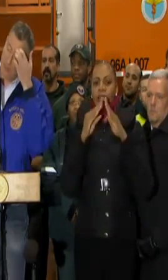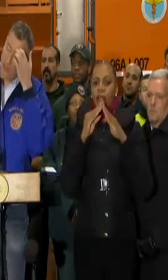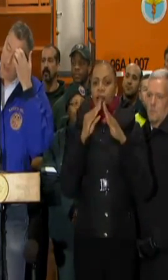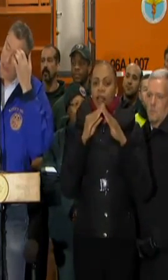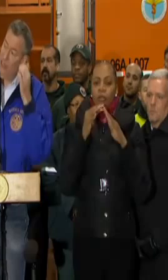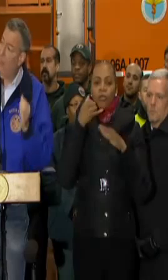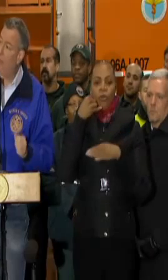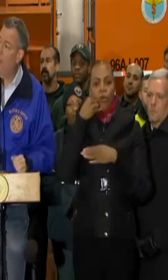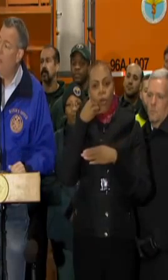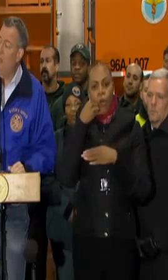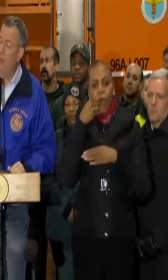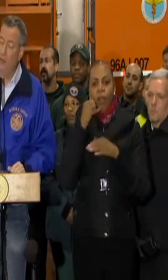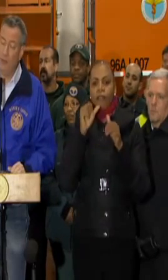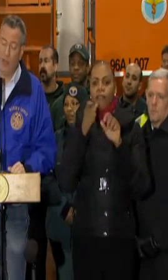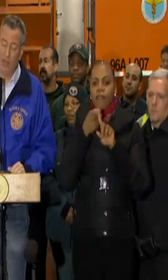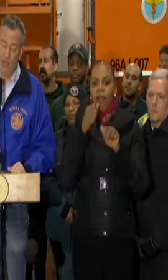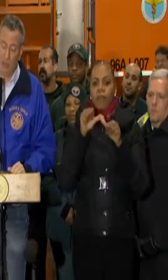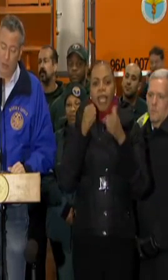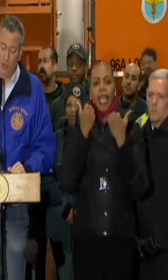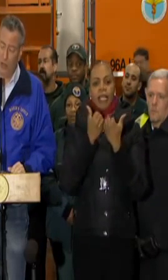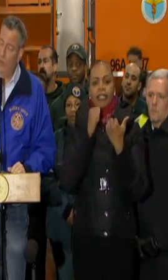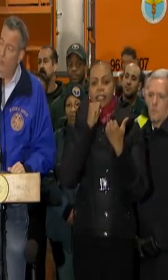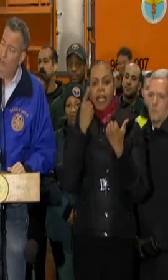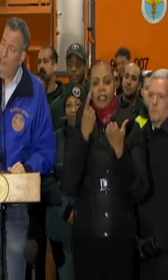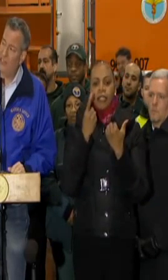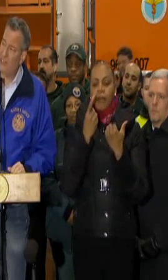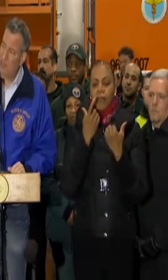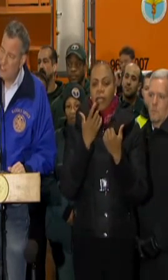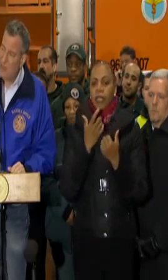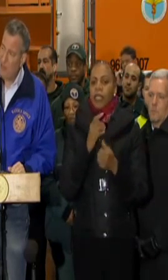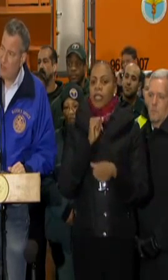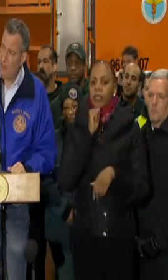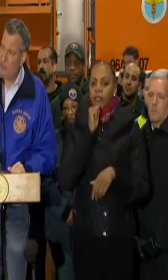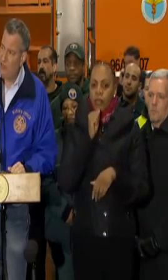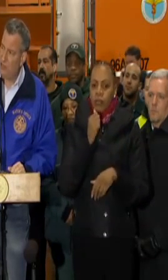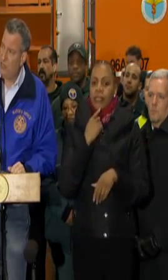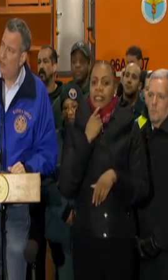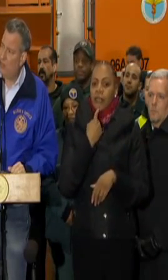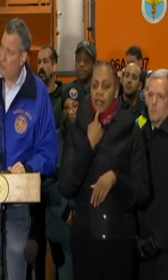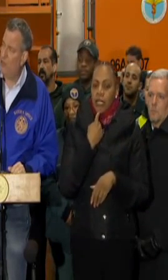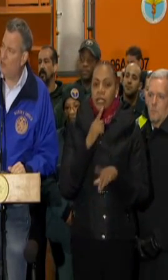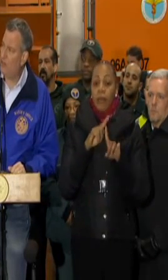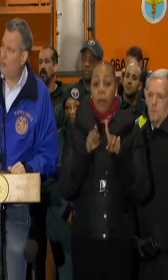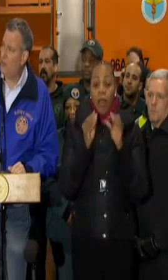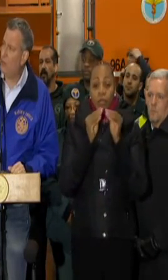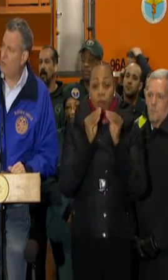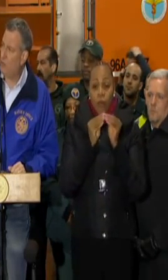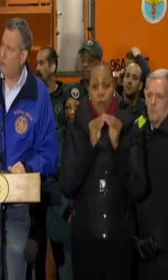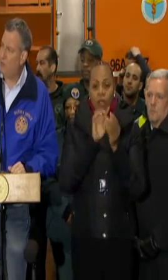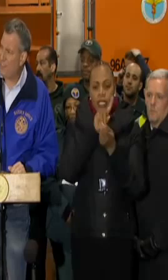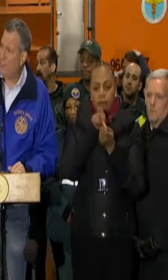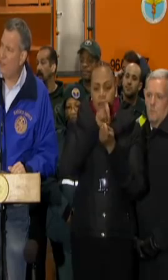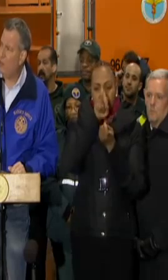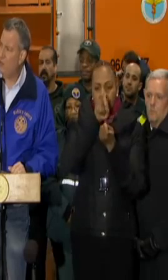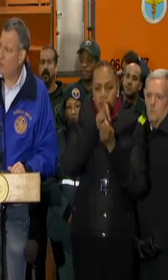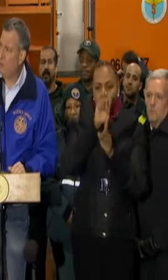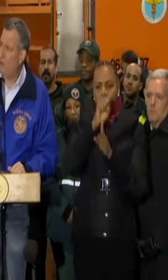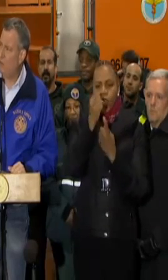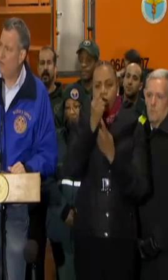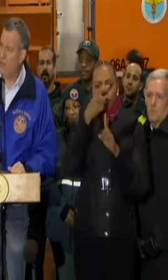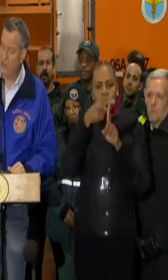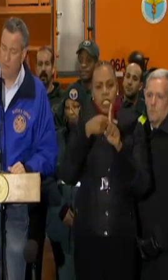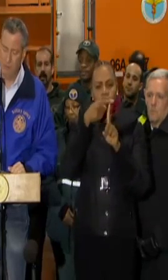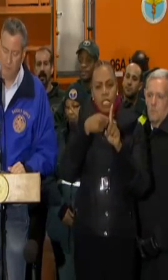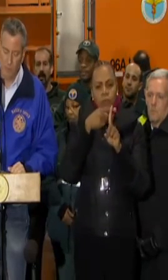not something you do lightly. But the more we looked at the specific conditions, and the temperature, I think, was probably the single most